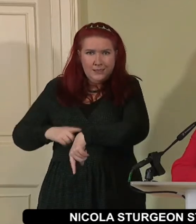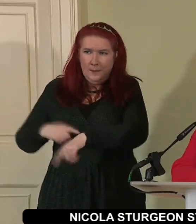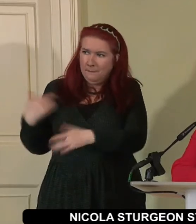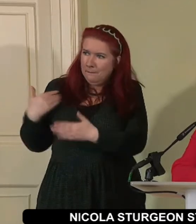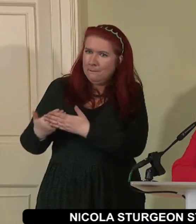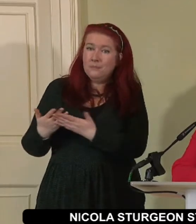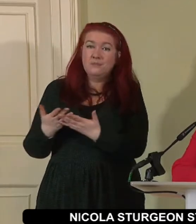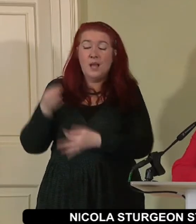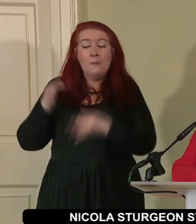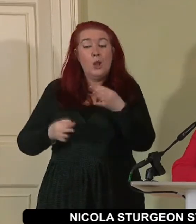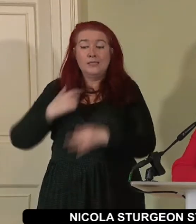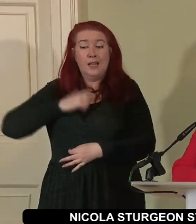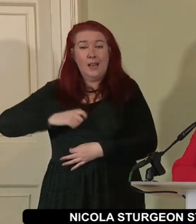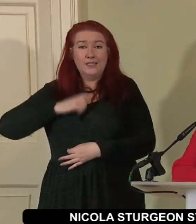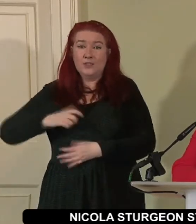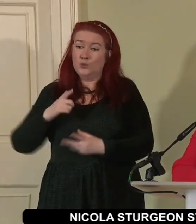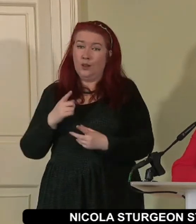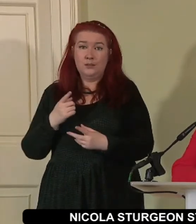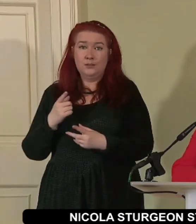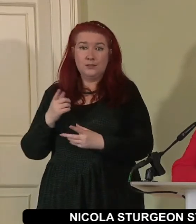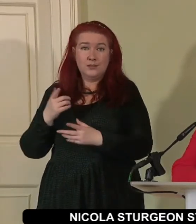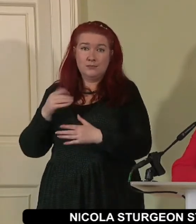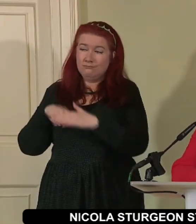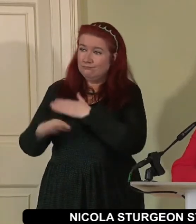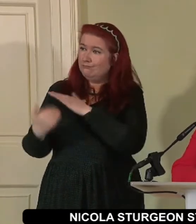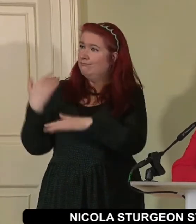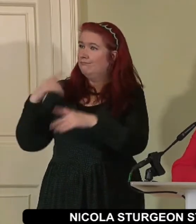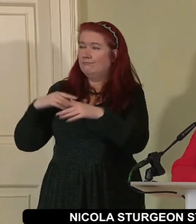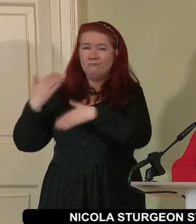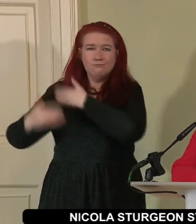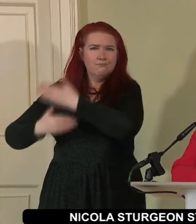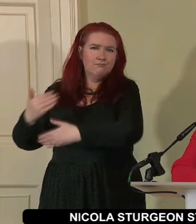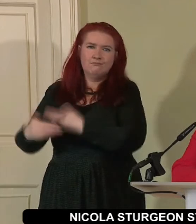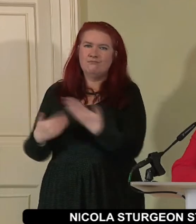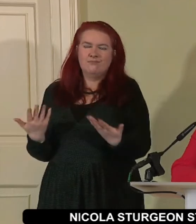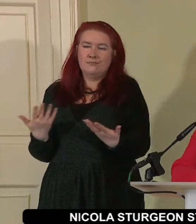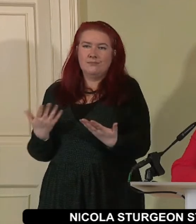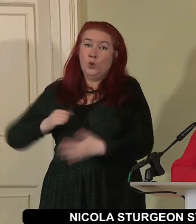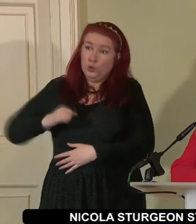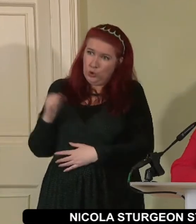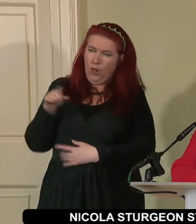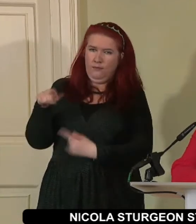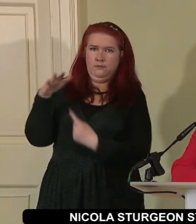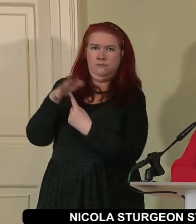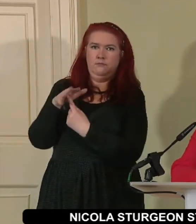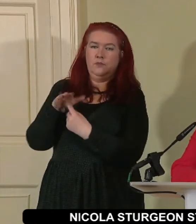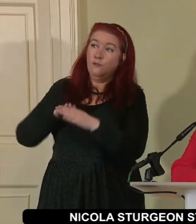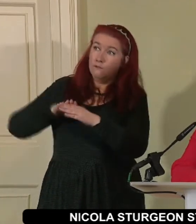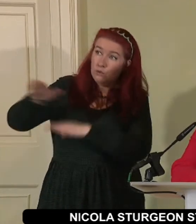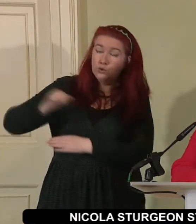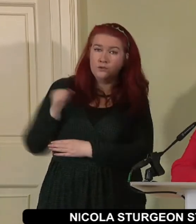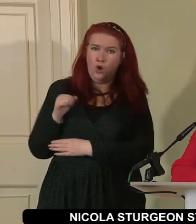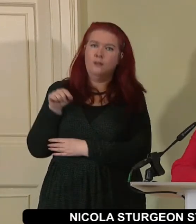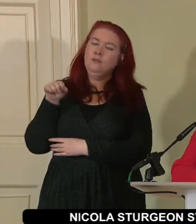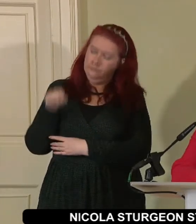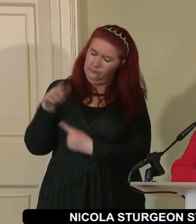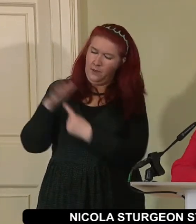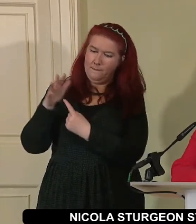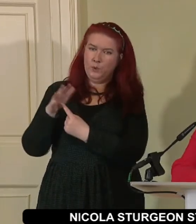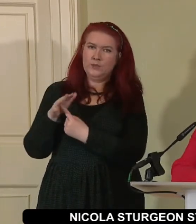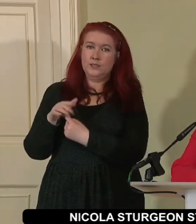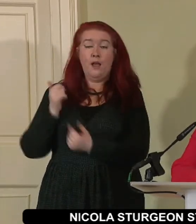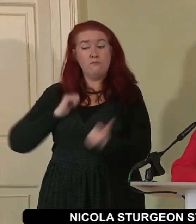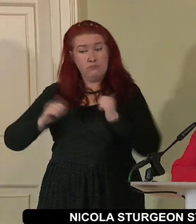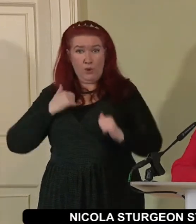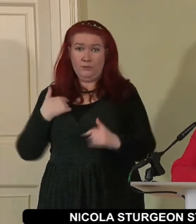You know, politicians come and go all the time. The country is what matters, and the future of the country is what matters. I'm proud of the part